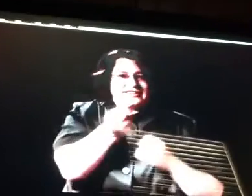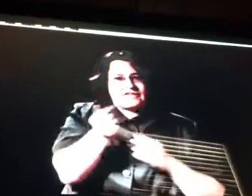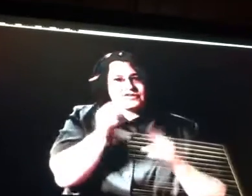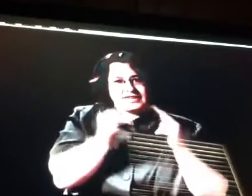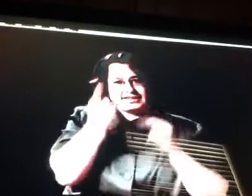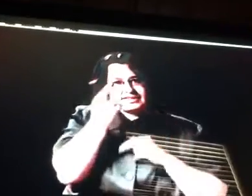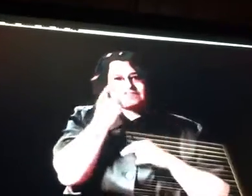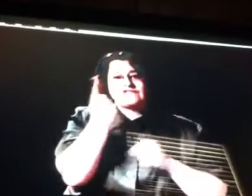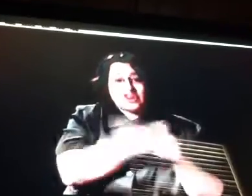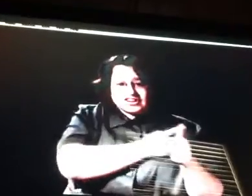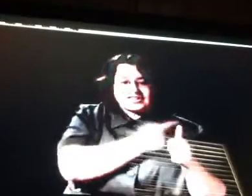building.